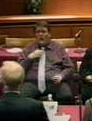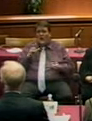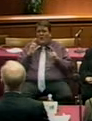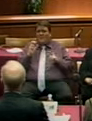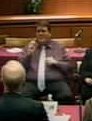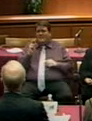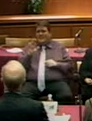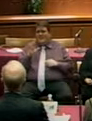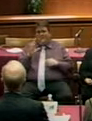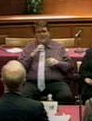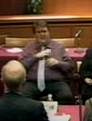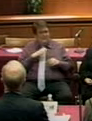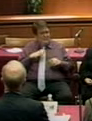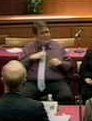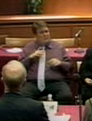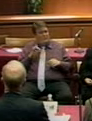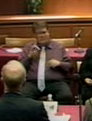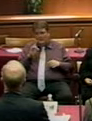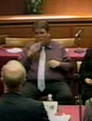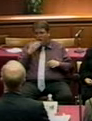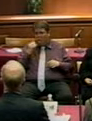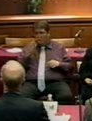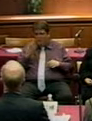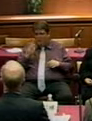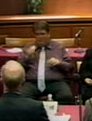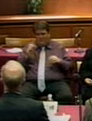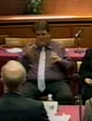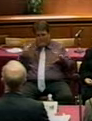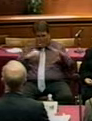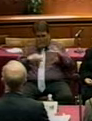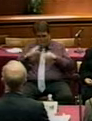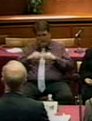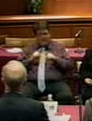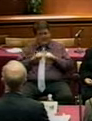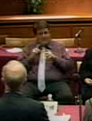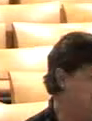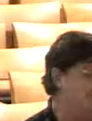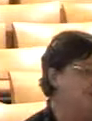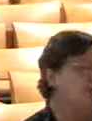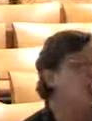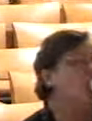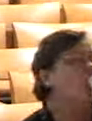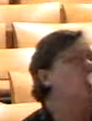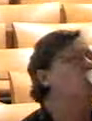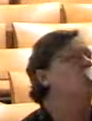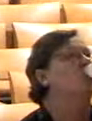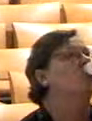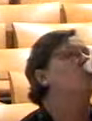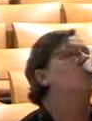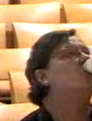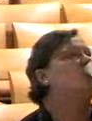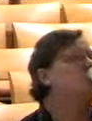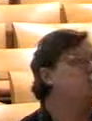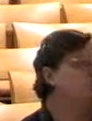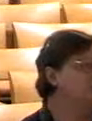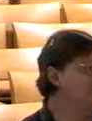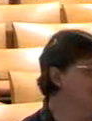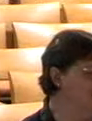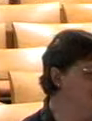people are on different ones. And they're on the wiki. Yeah, but even on the wiki, I mean, I have to admit, even when I've been on subcommittees, you're so focused on the one, you